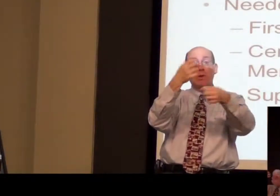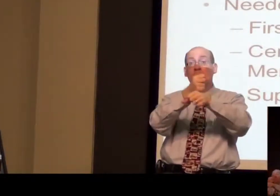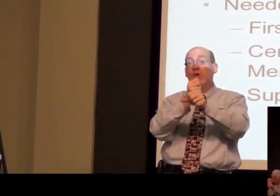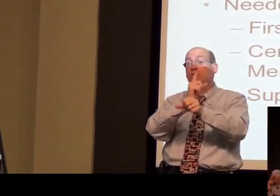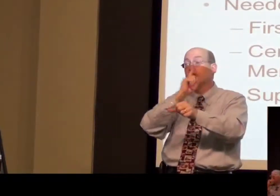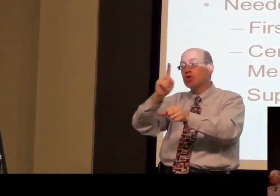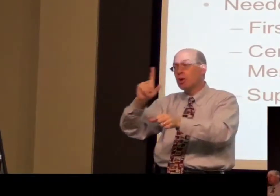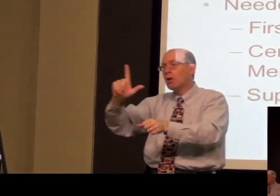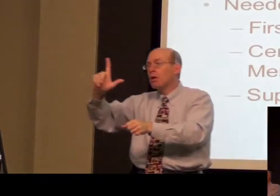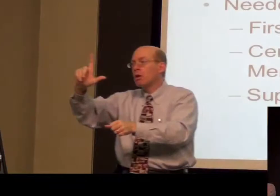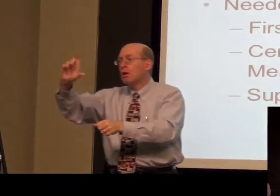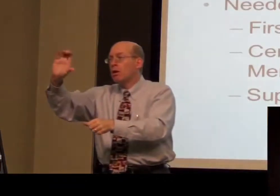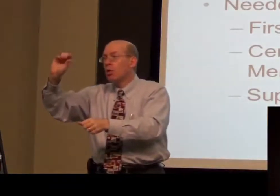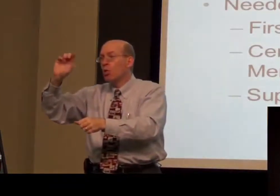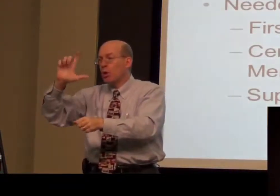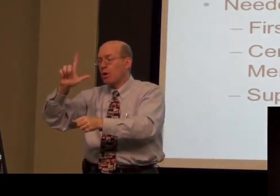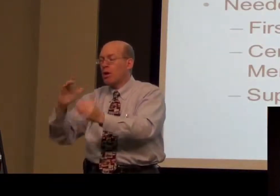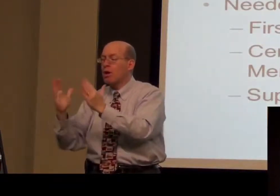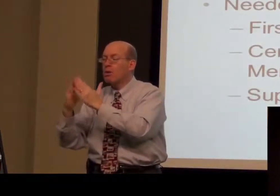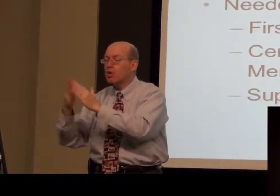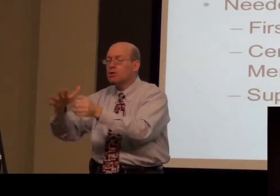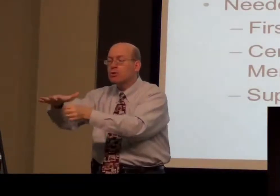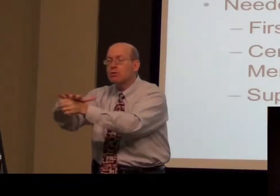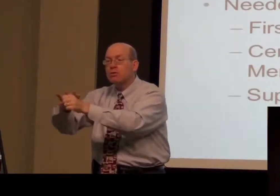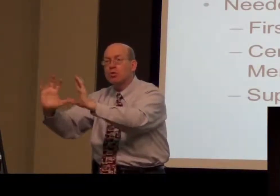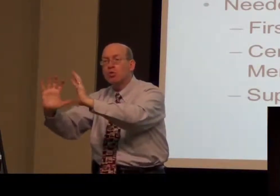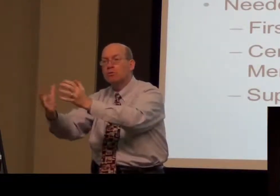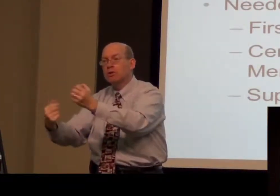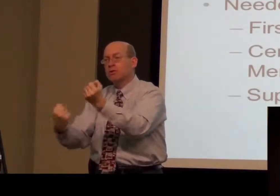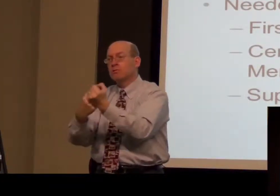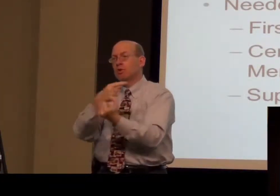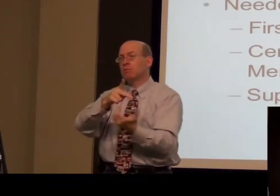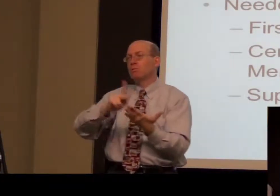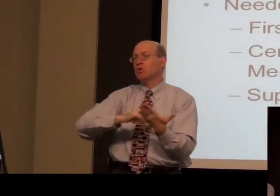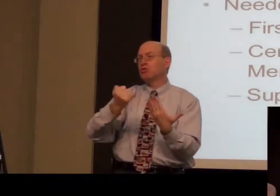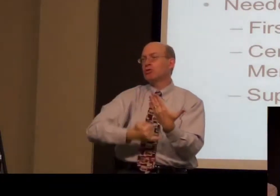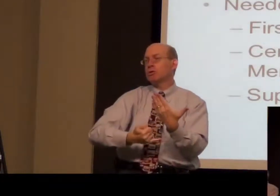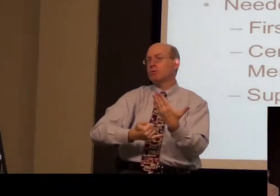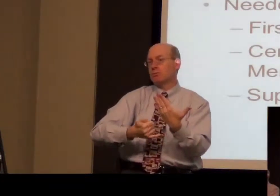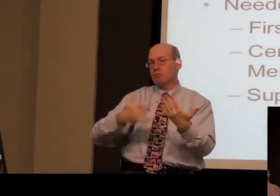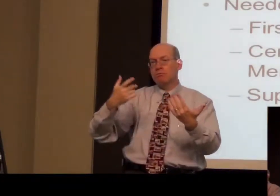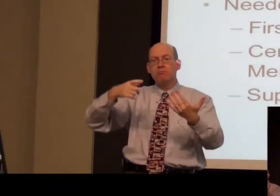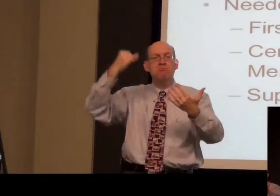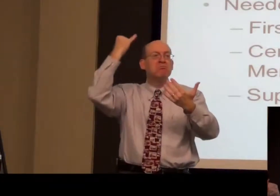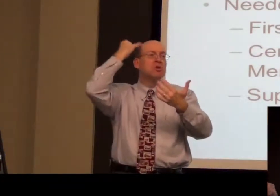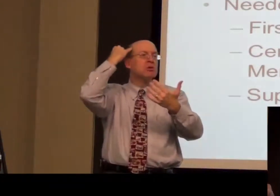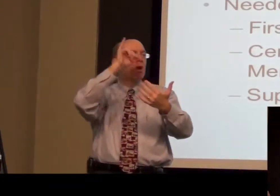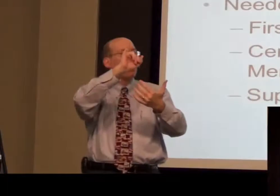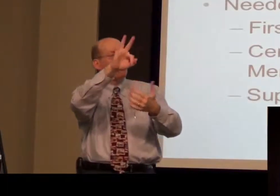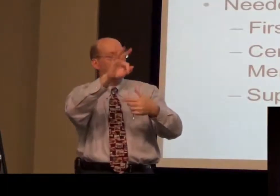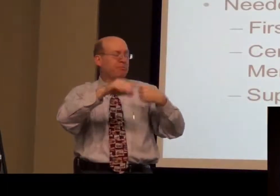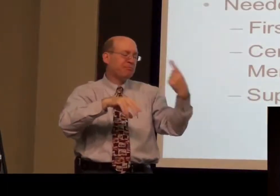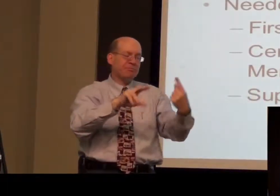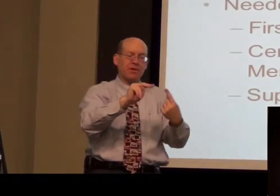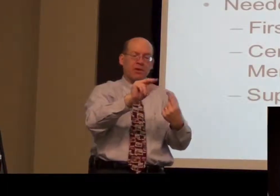time. Essentially, the DC local community, they have to support the project.